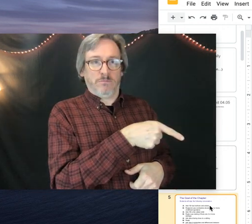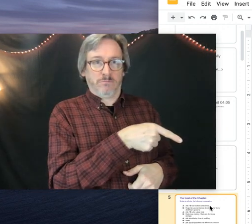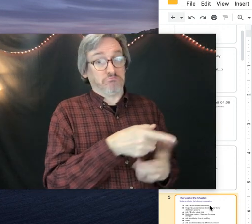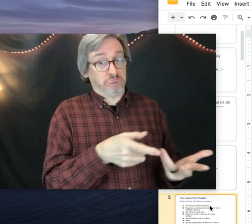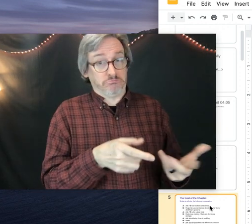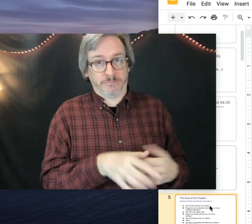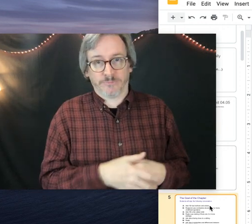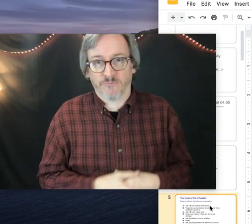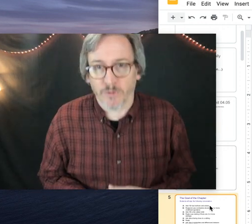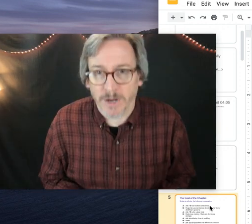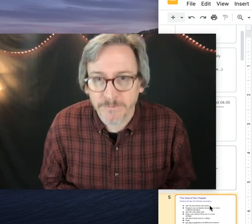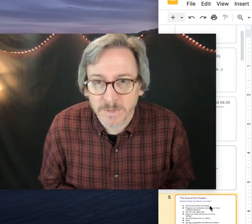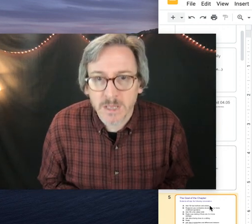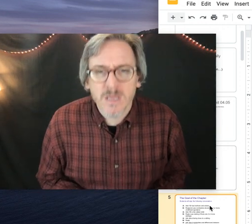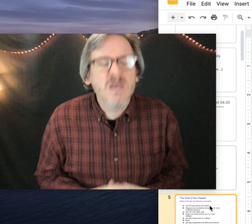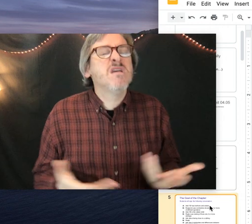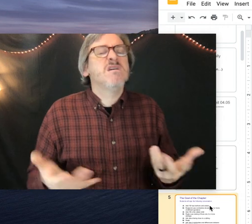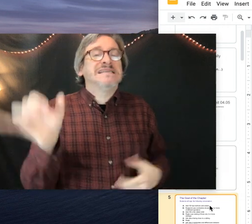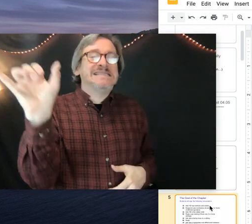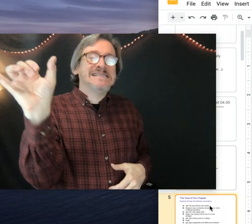one. Right?